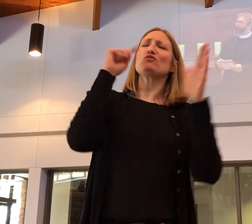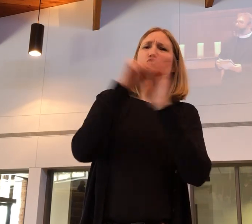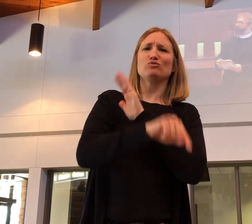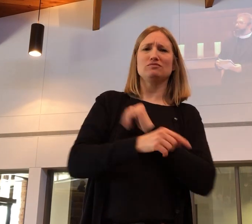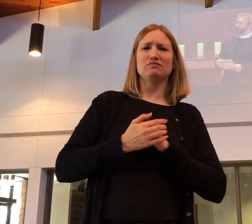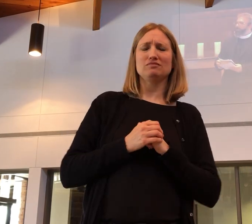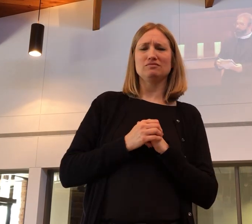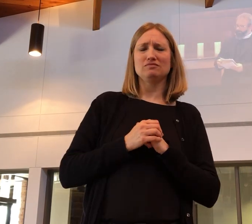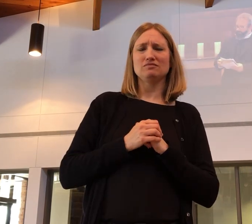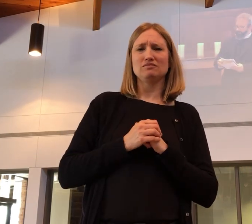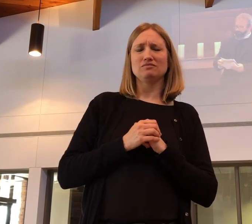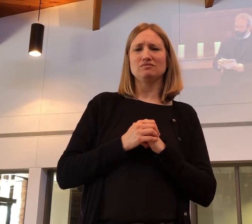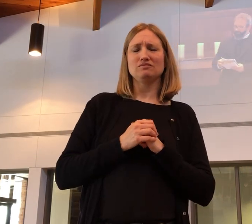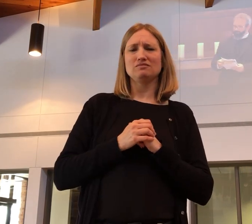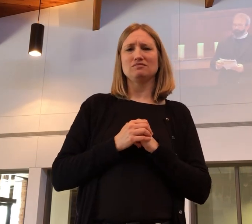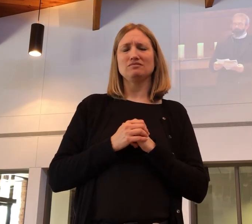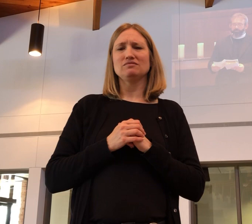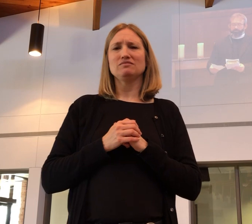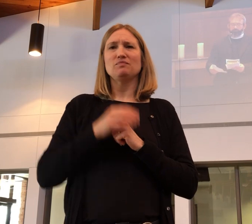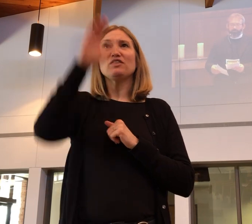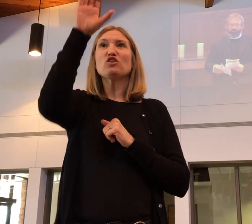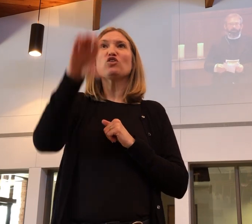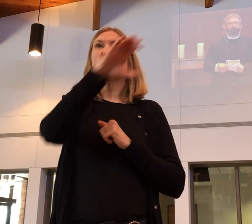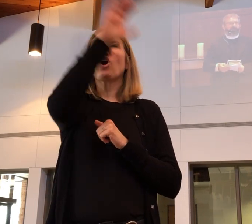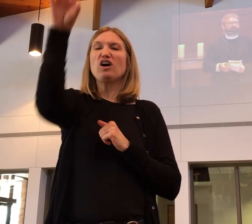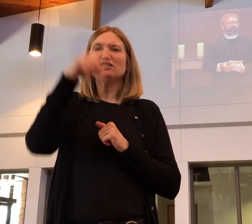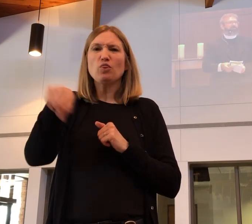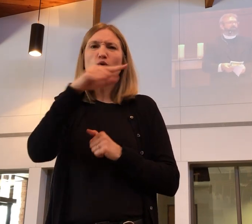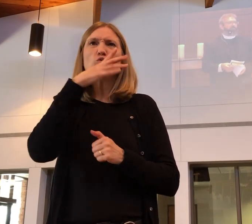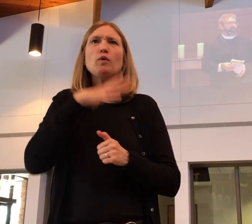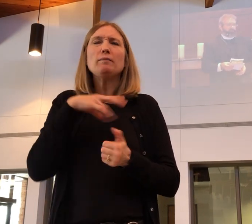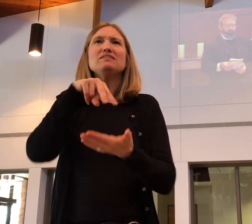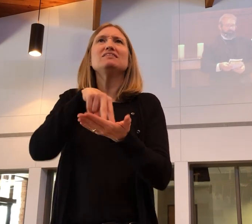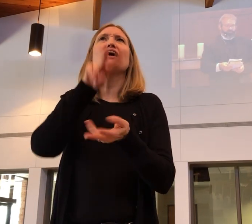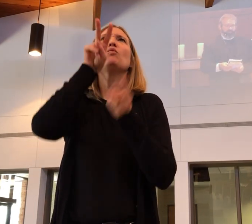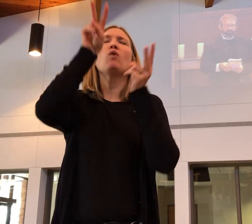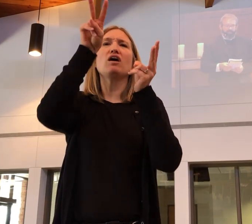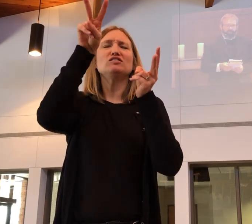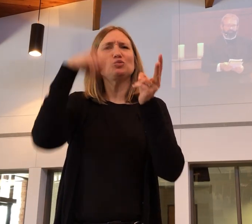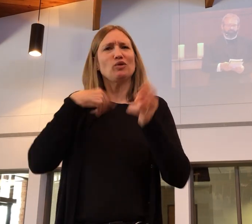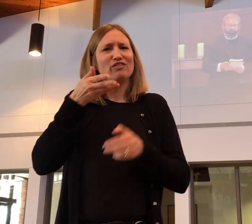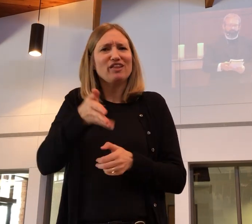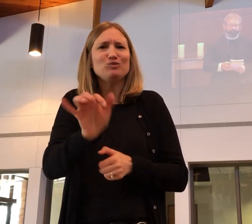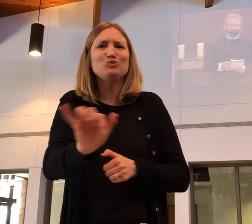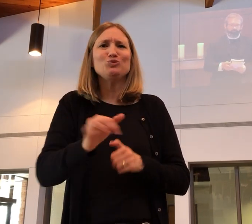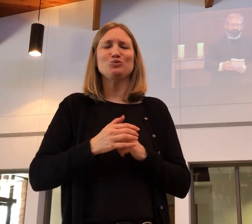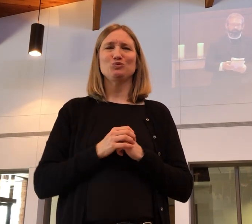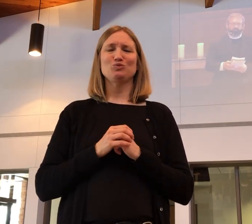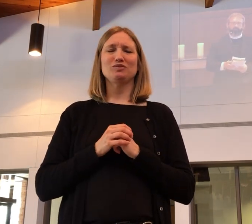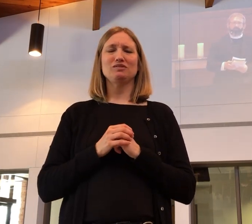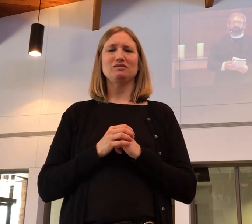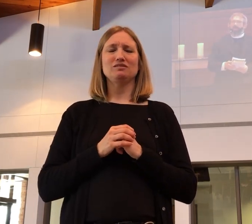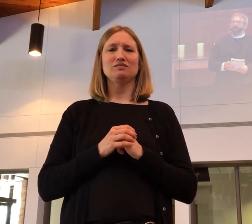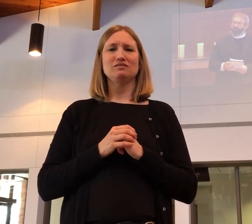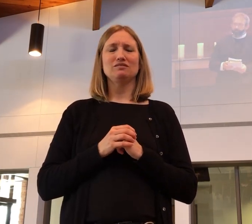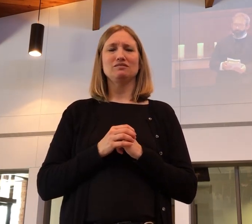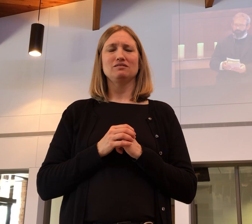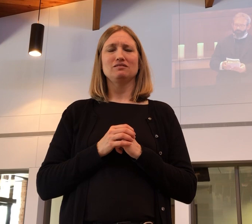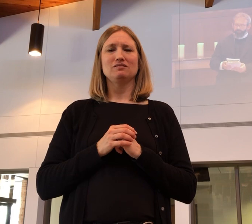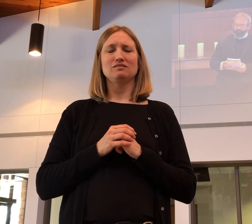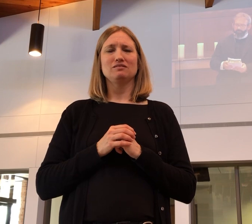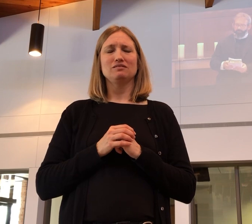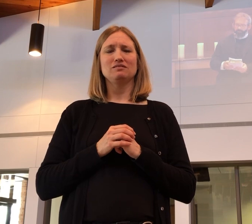with the women at the foot of the cross as Jesus breathes his last. We